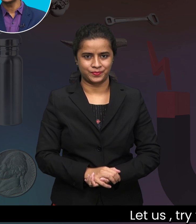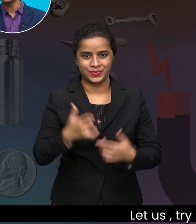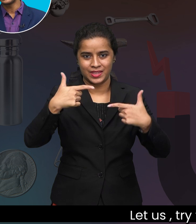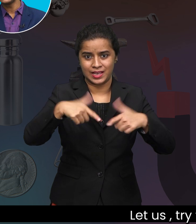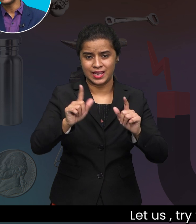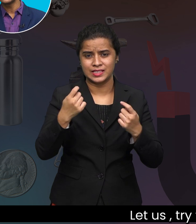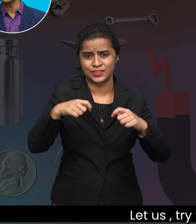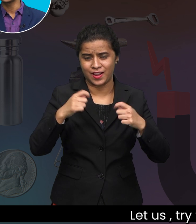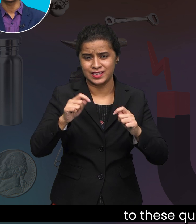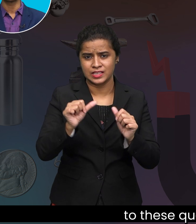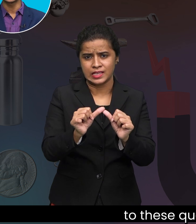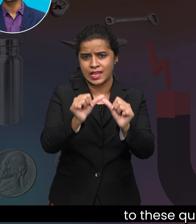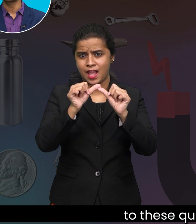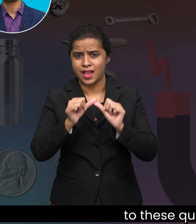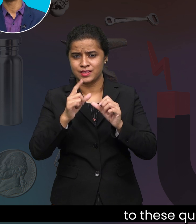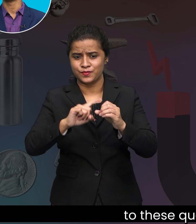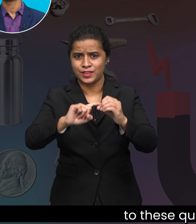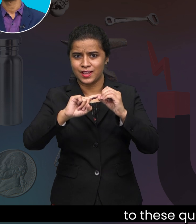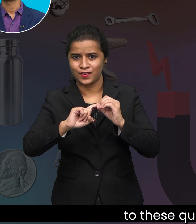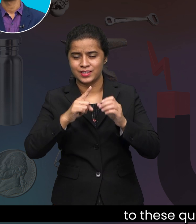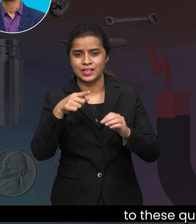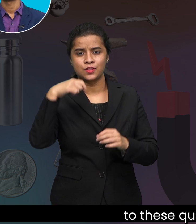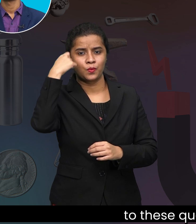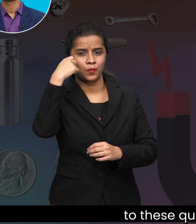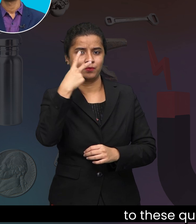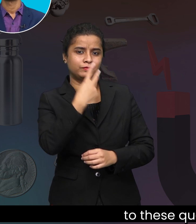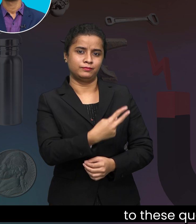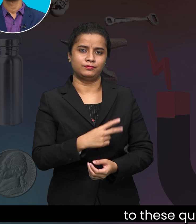Let us try to find the answers to these questions in this video.